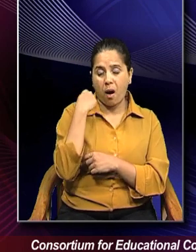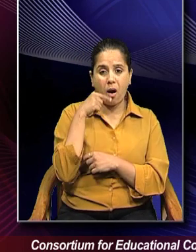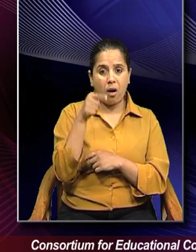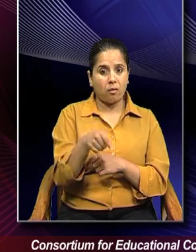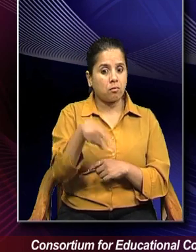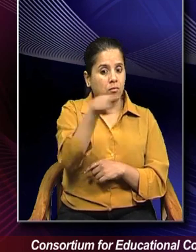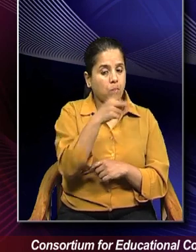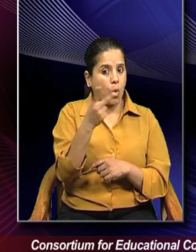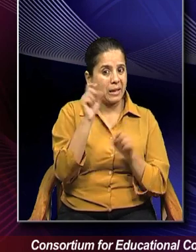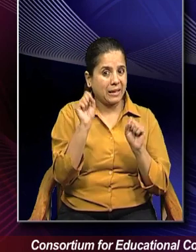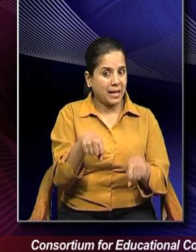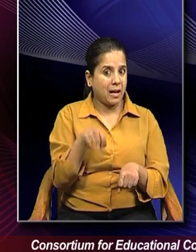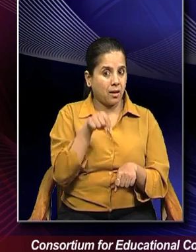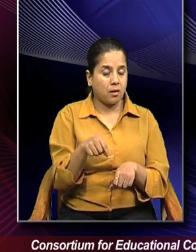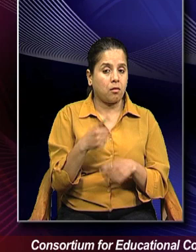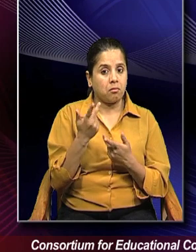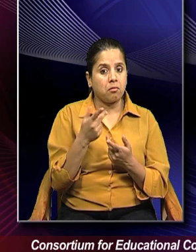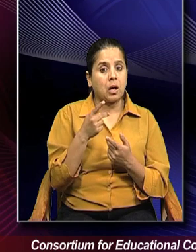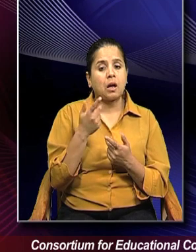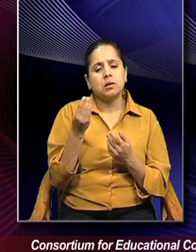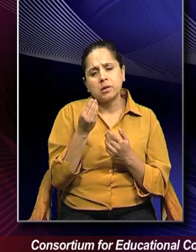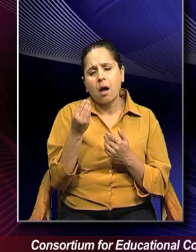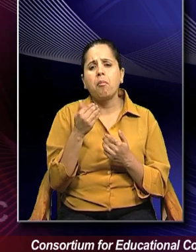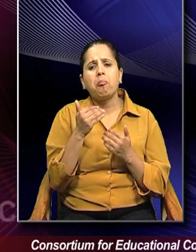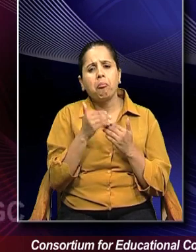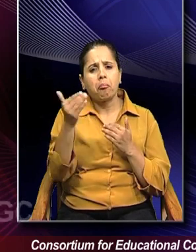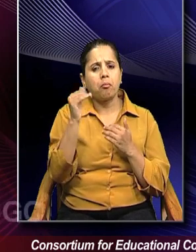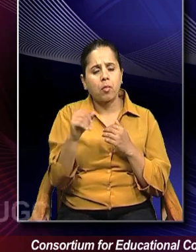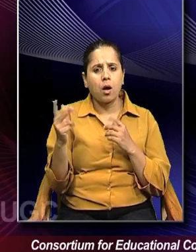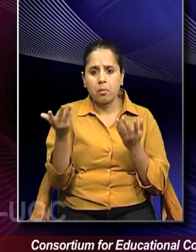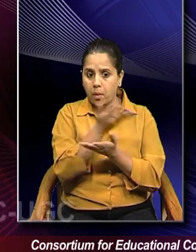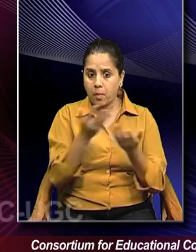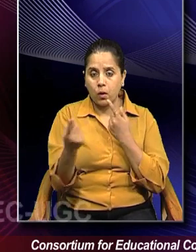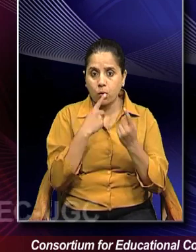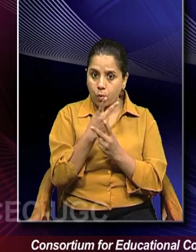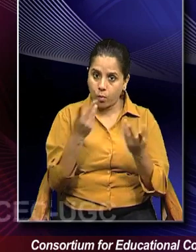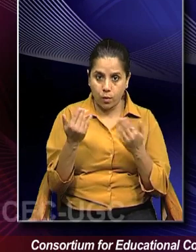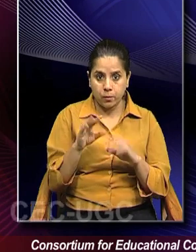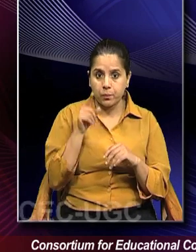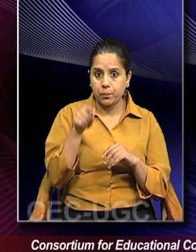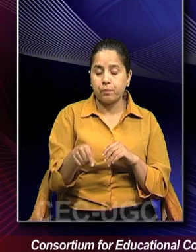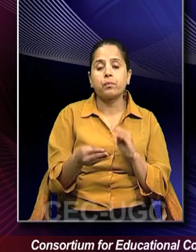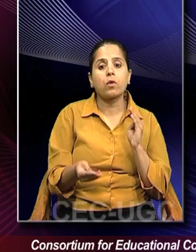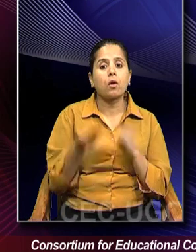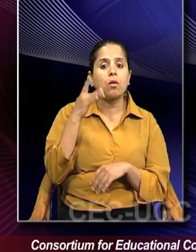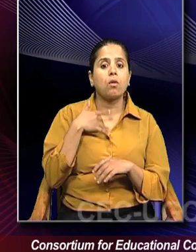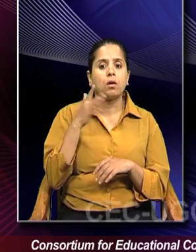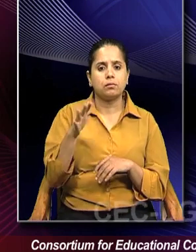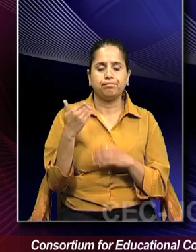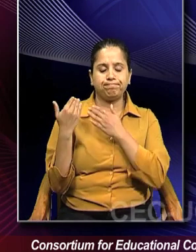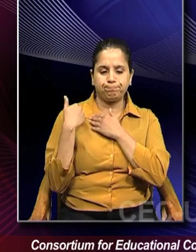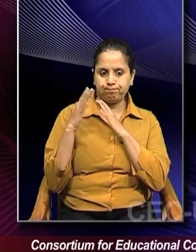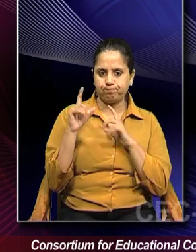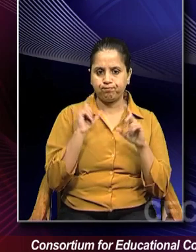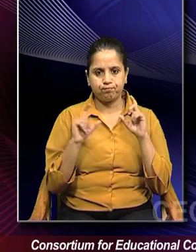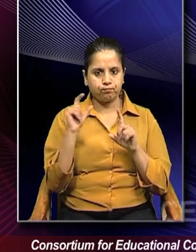could, even if to a limited extent, interact with each other, they largely acted